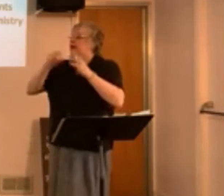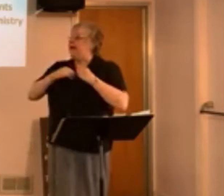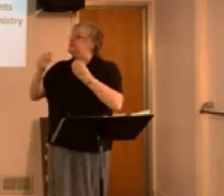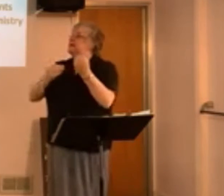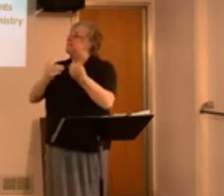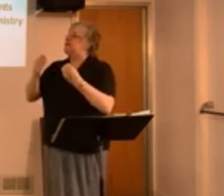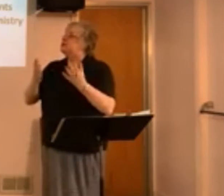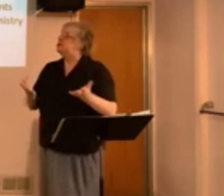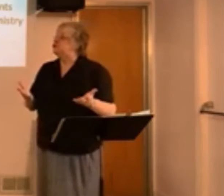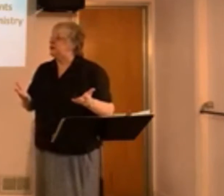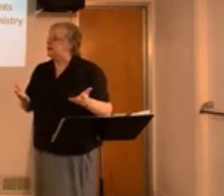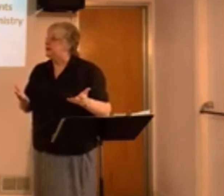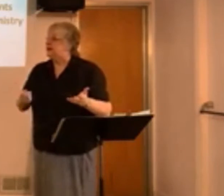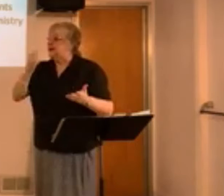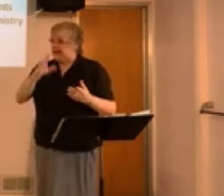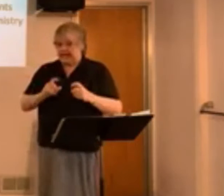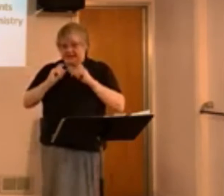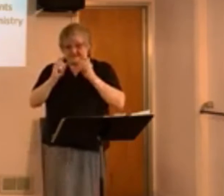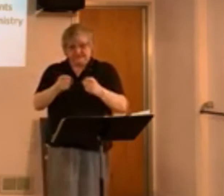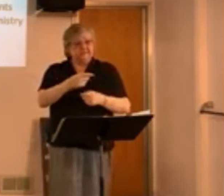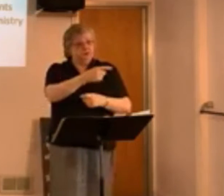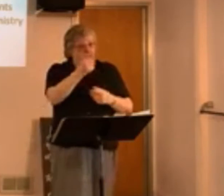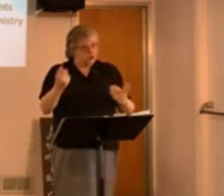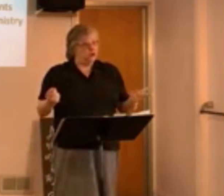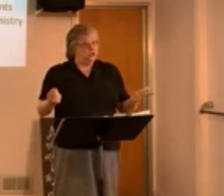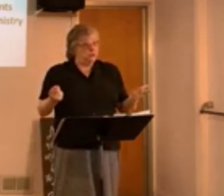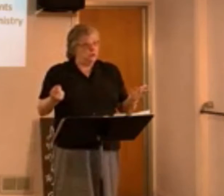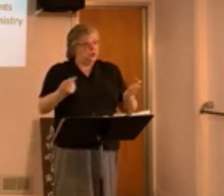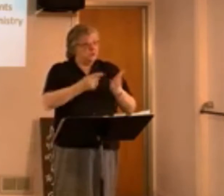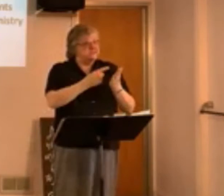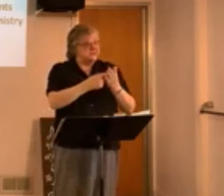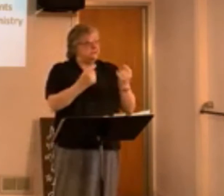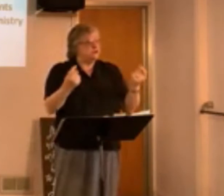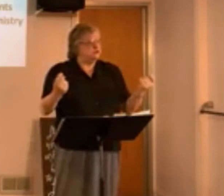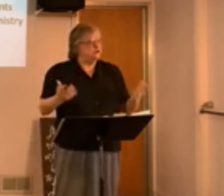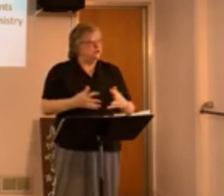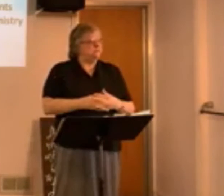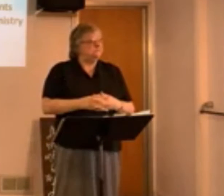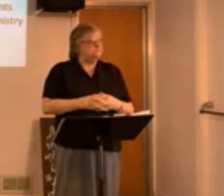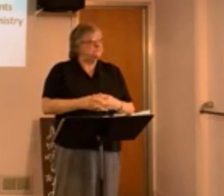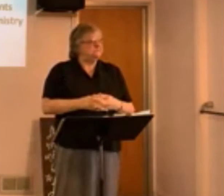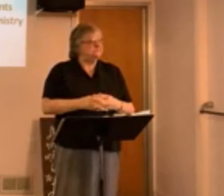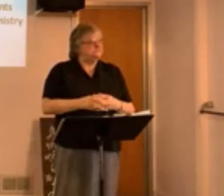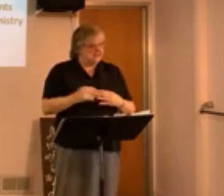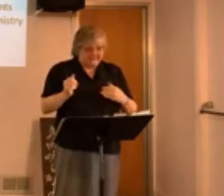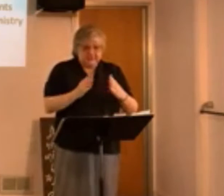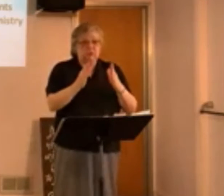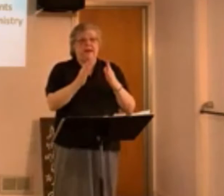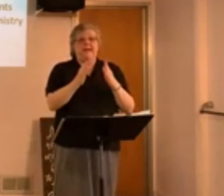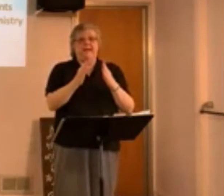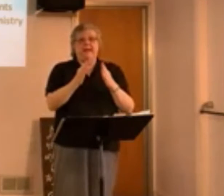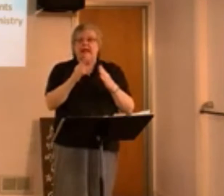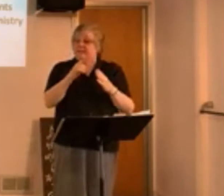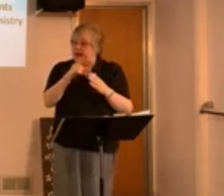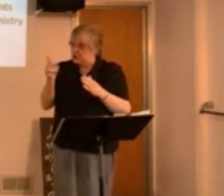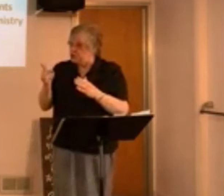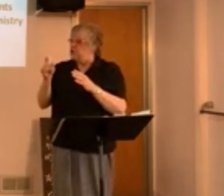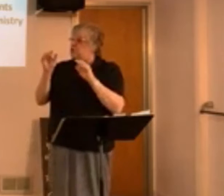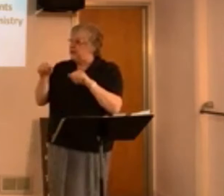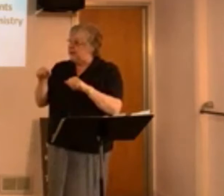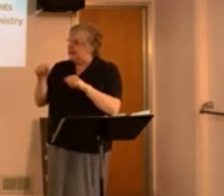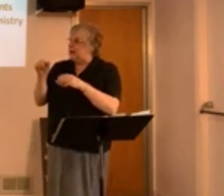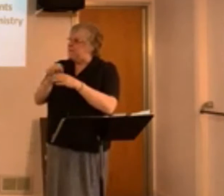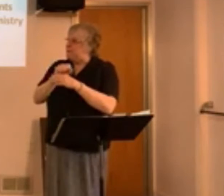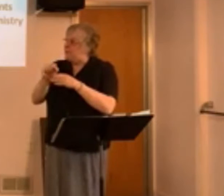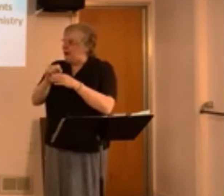ministry. God has gifted you with something to do. It's a way that you can